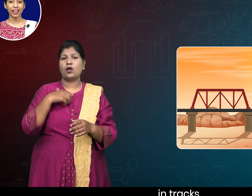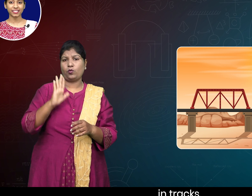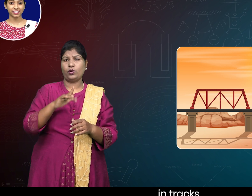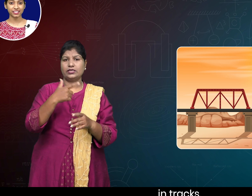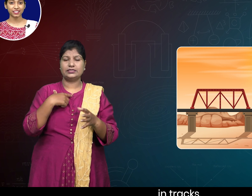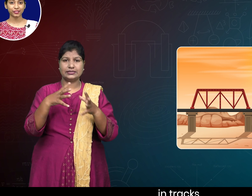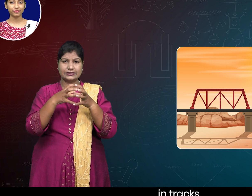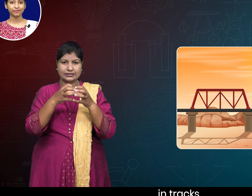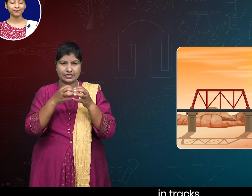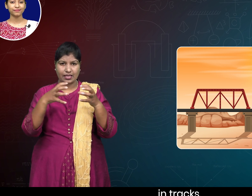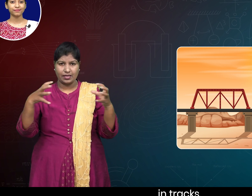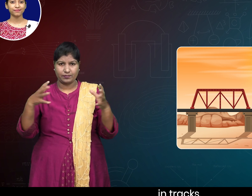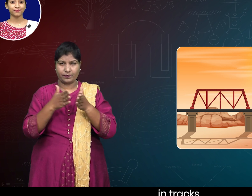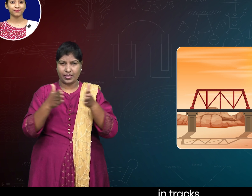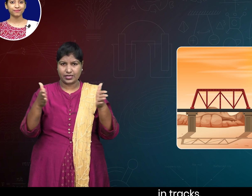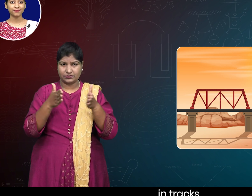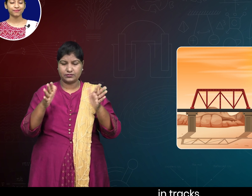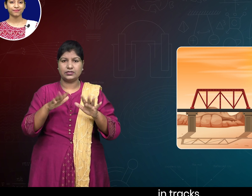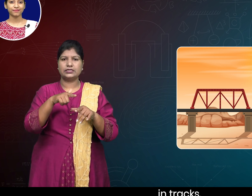in tracks.